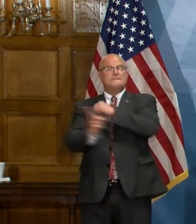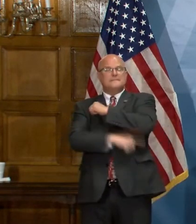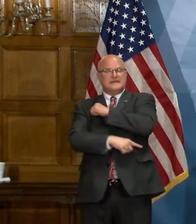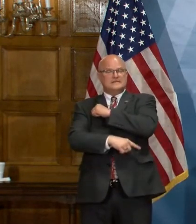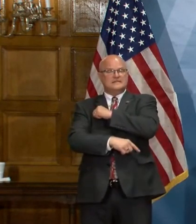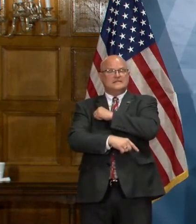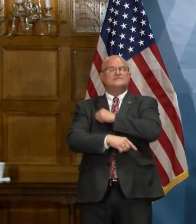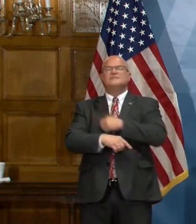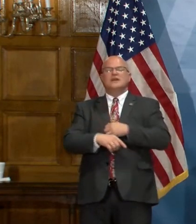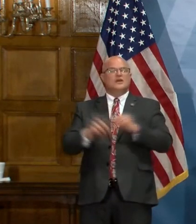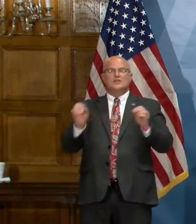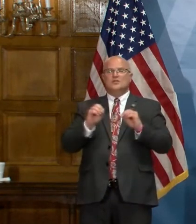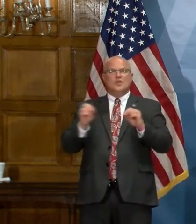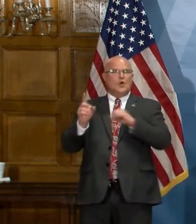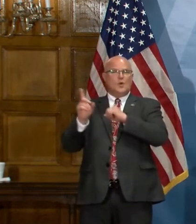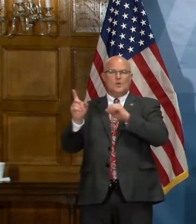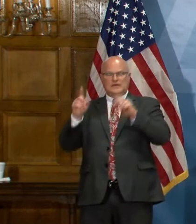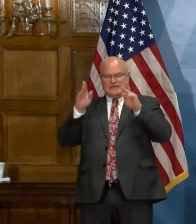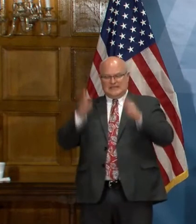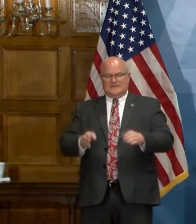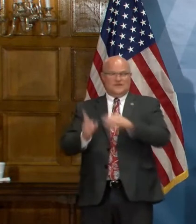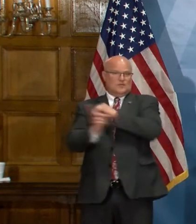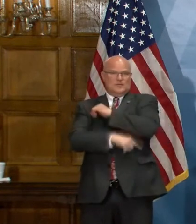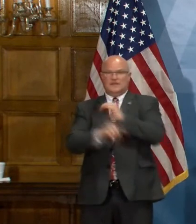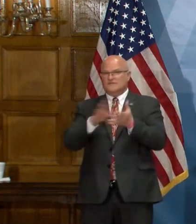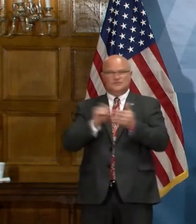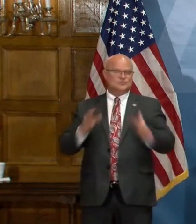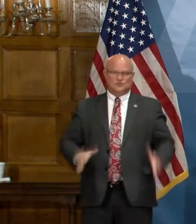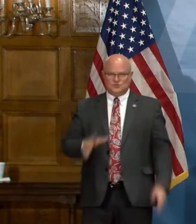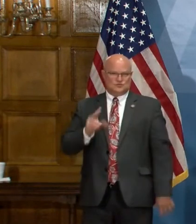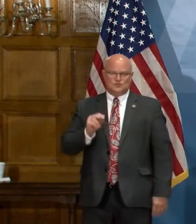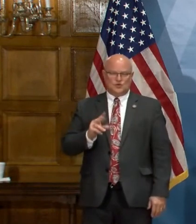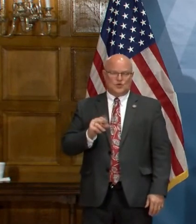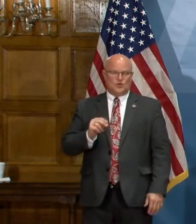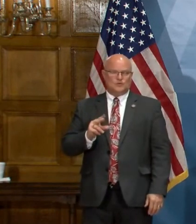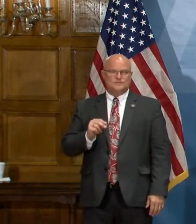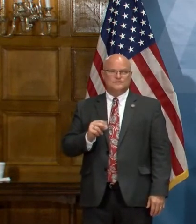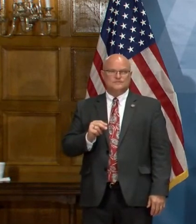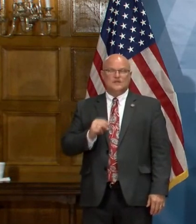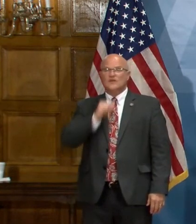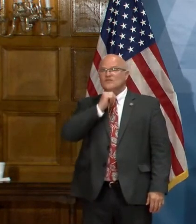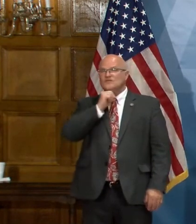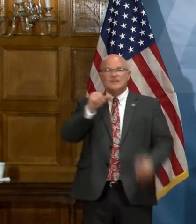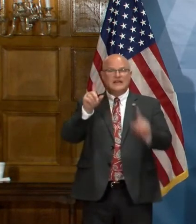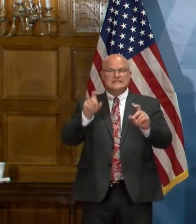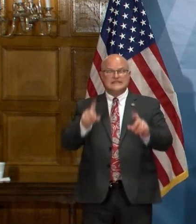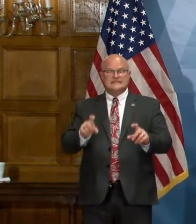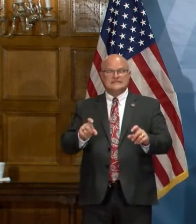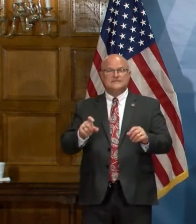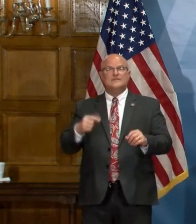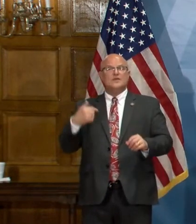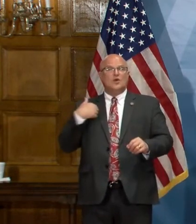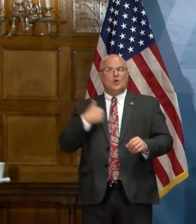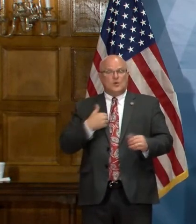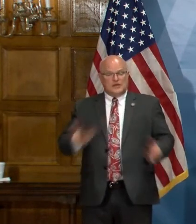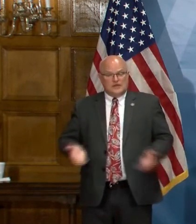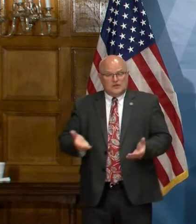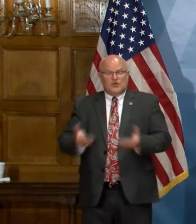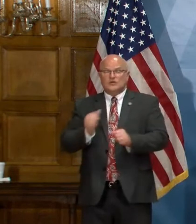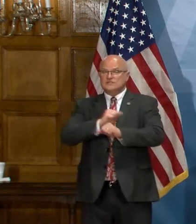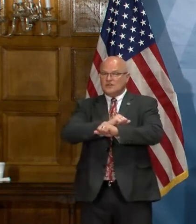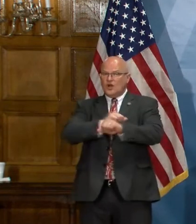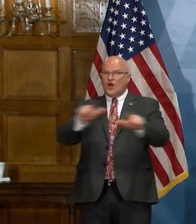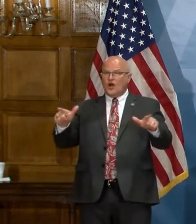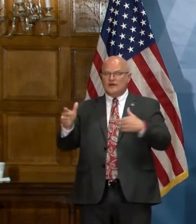Penalty for masking. There's no individual penalty to students for not testing. We are encouraging